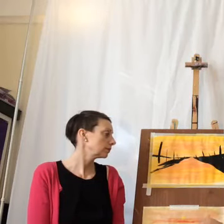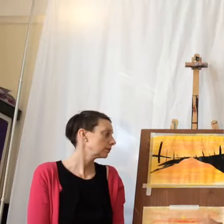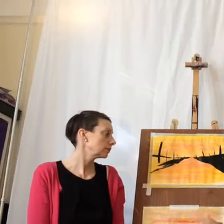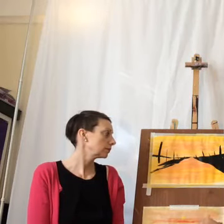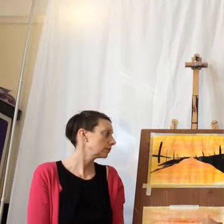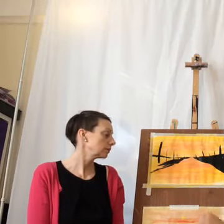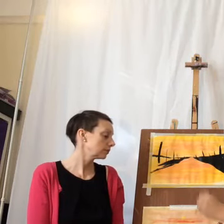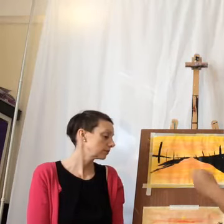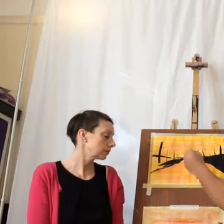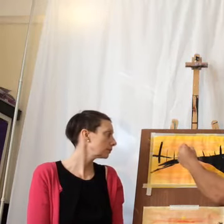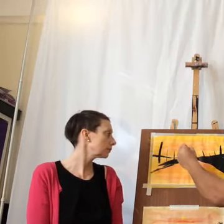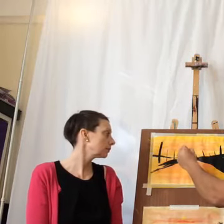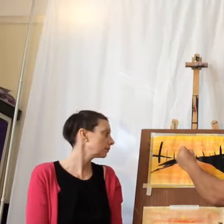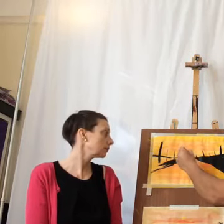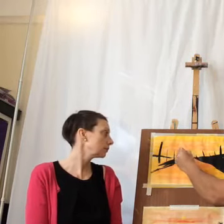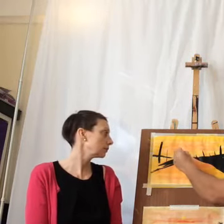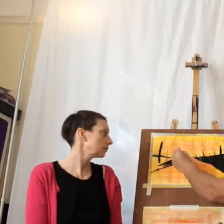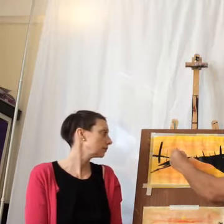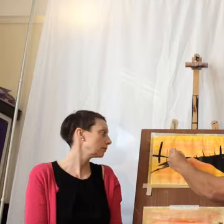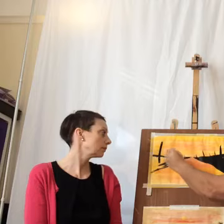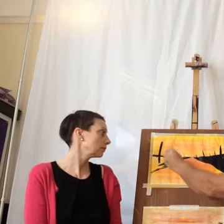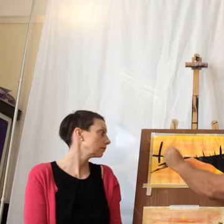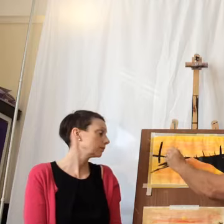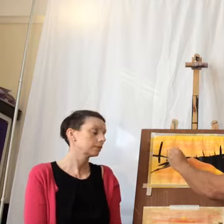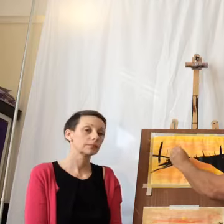And I'm going to fill in